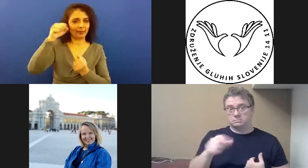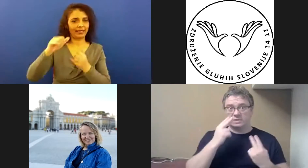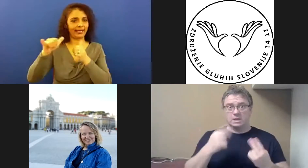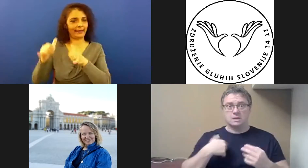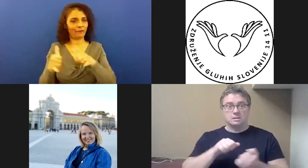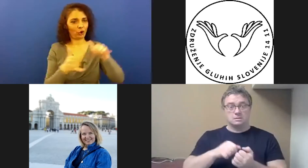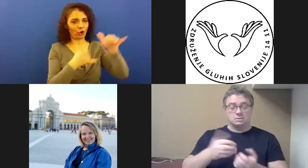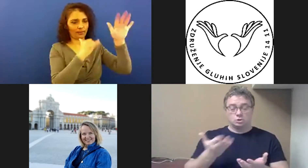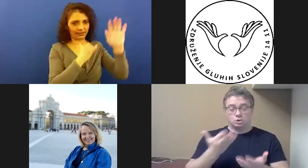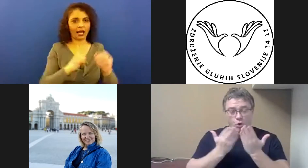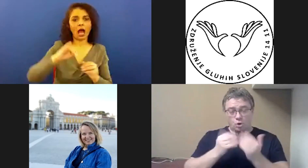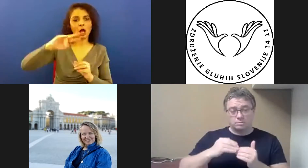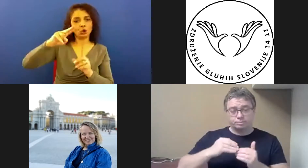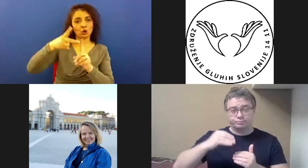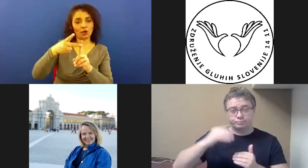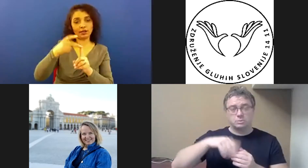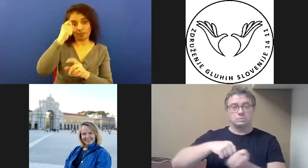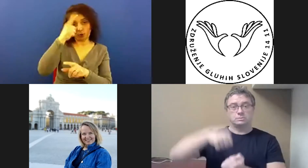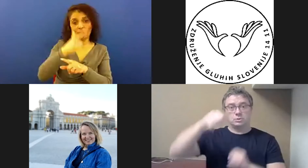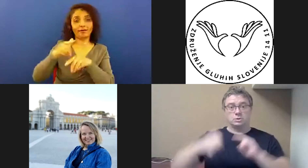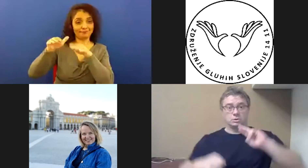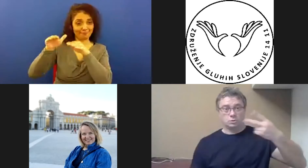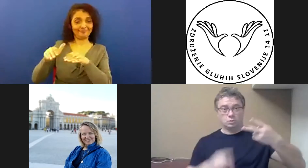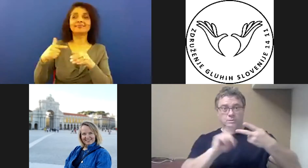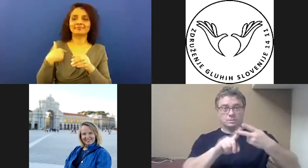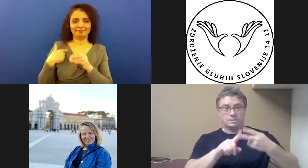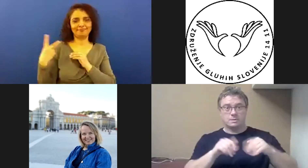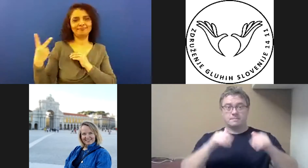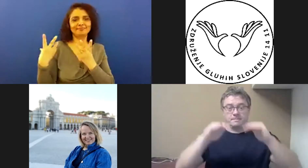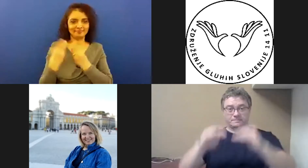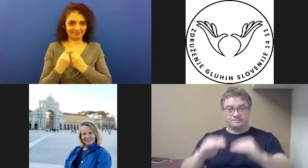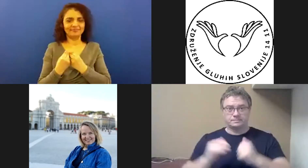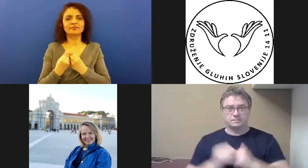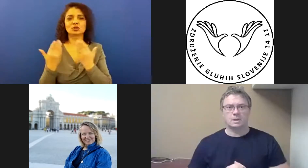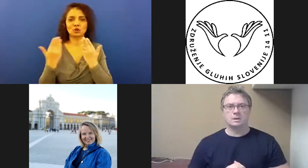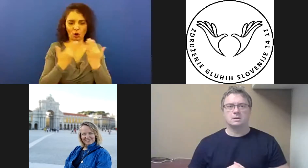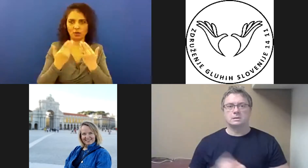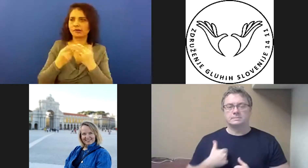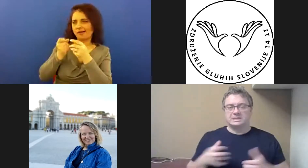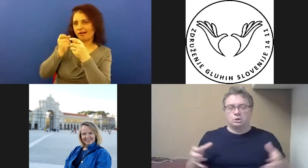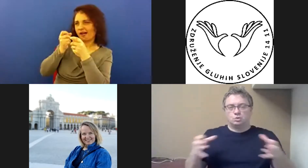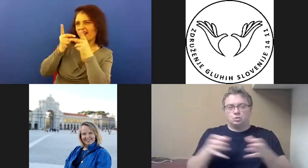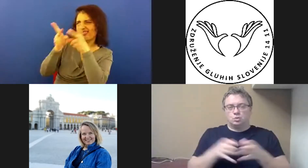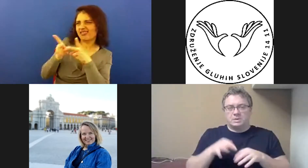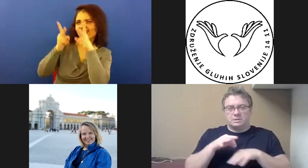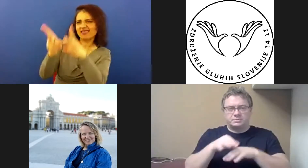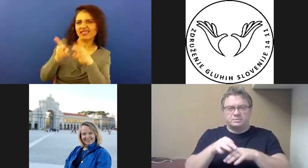My oldest brother graduated from school. After a while, my second brother